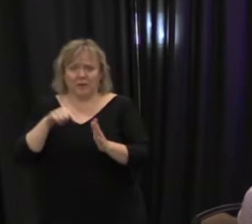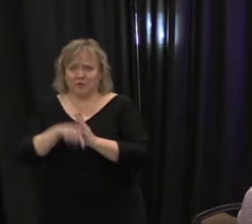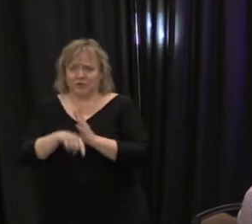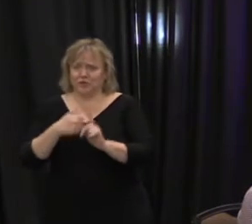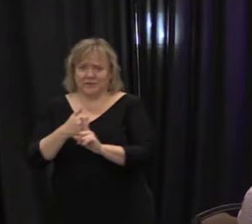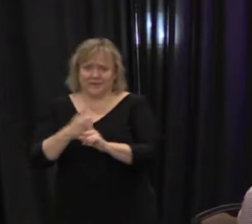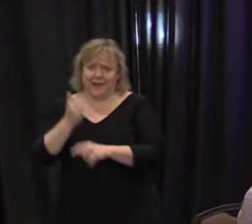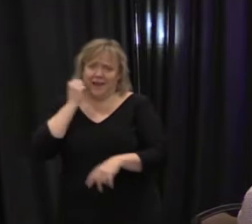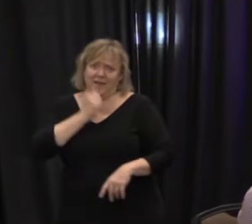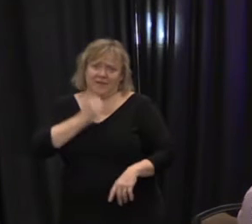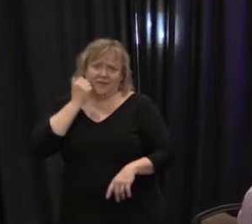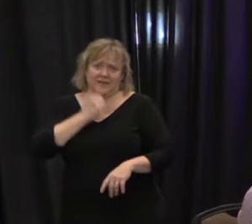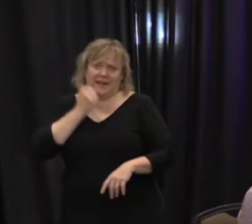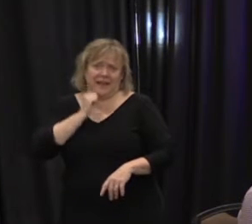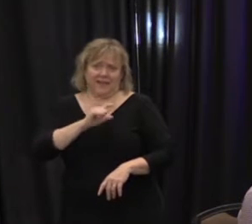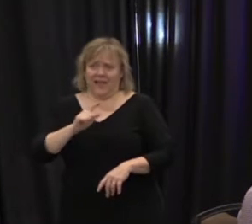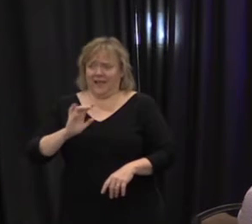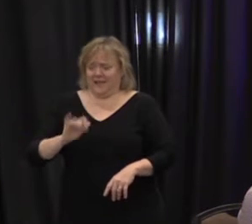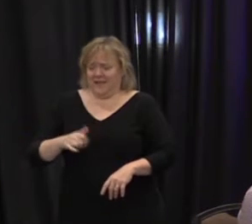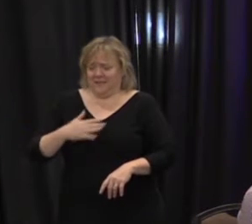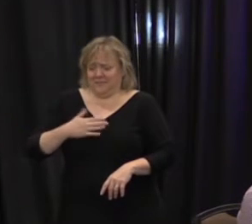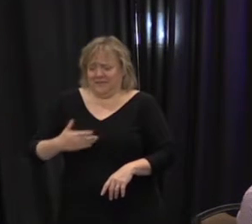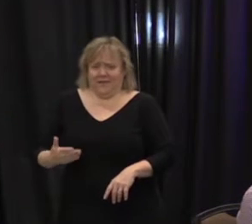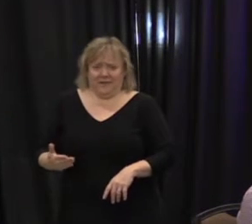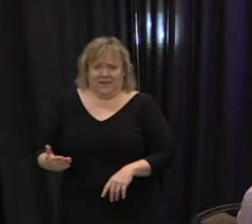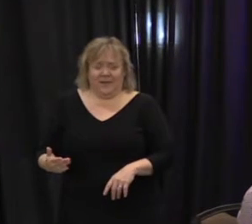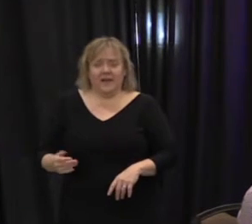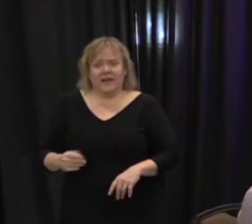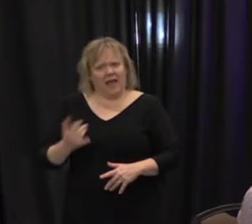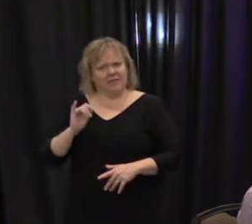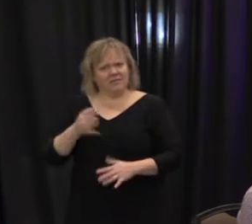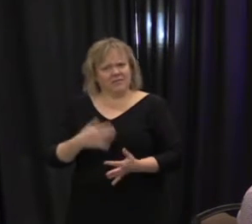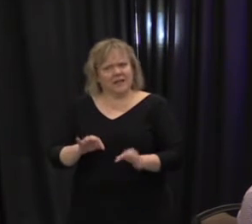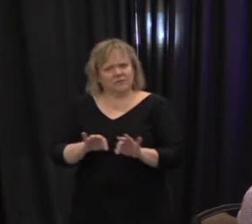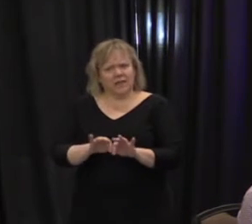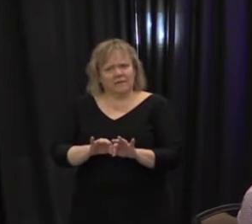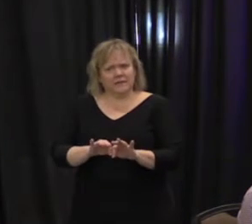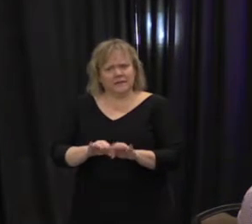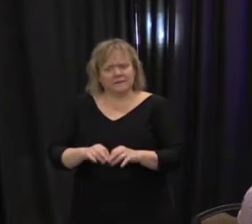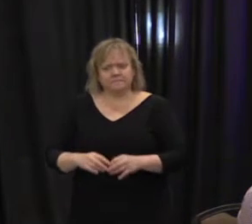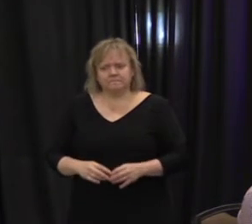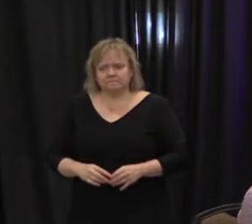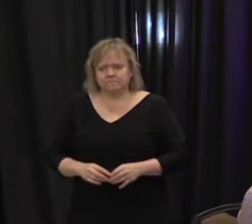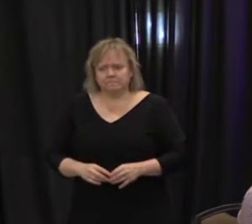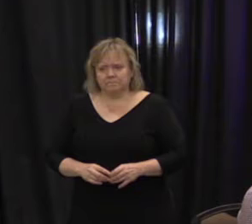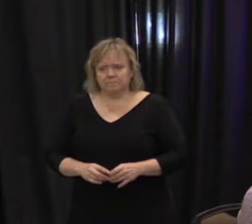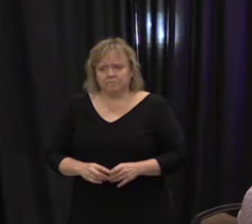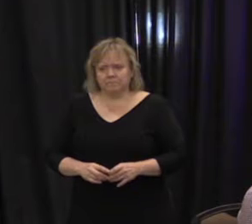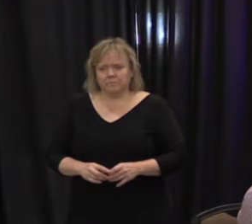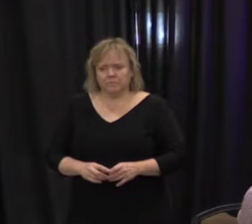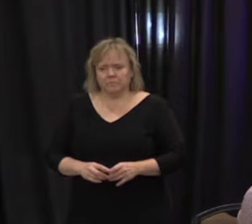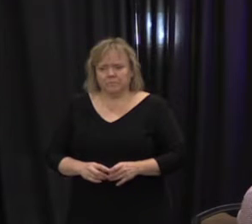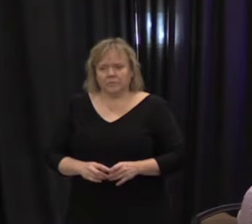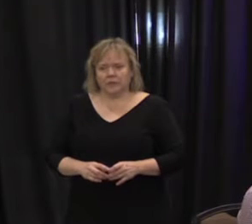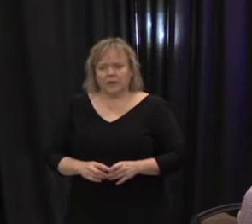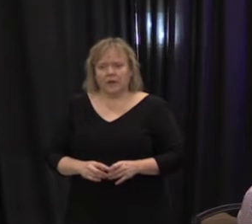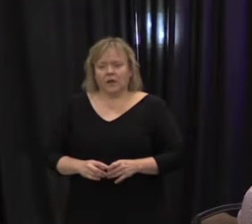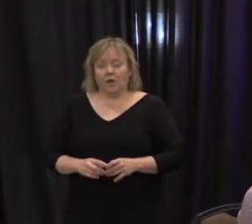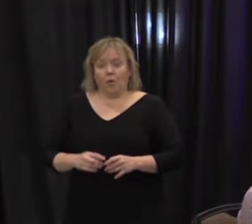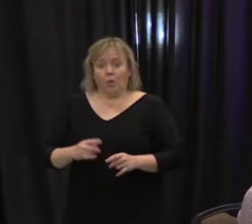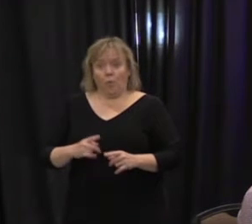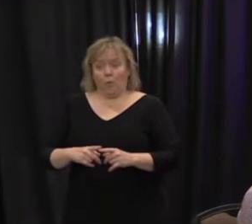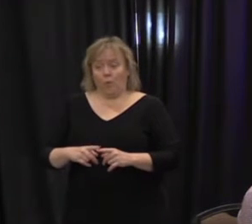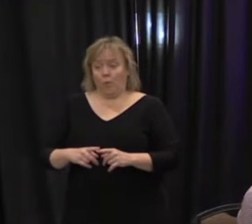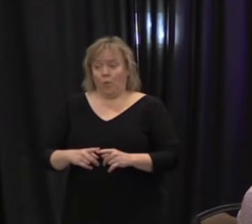long. That is all I do. And it's relevant, right? The call volume went up